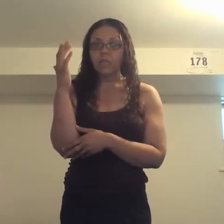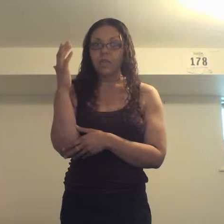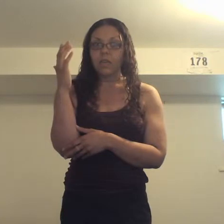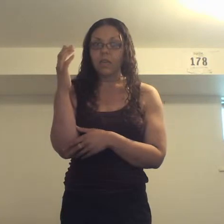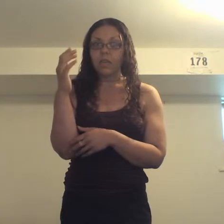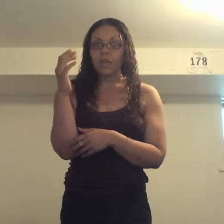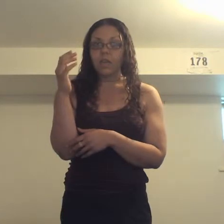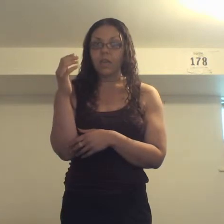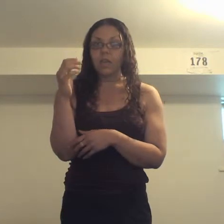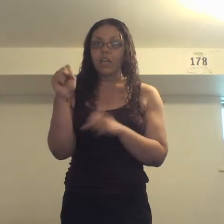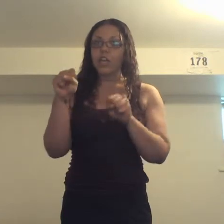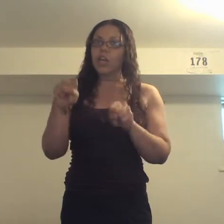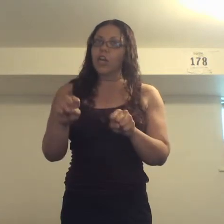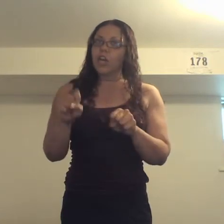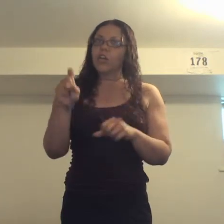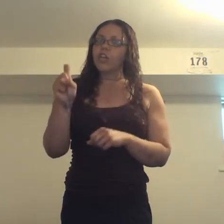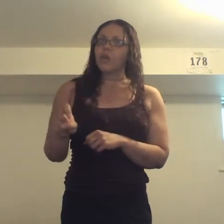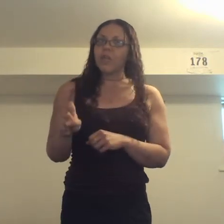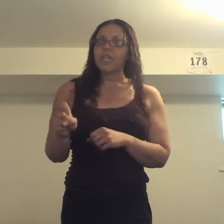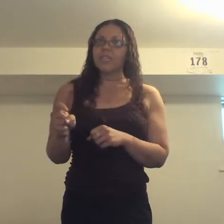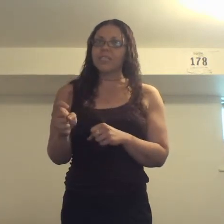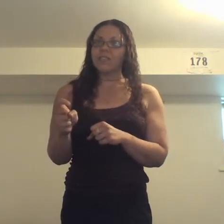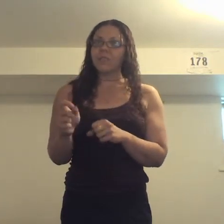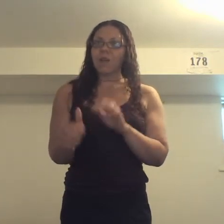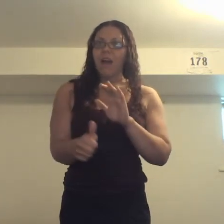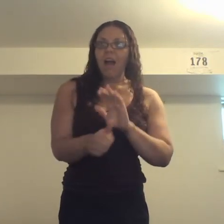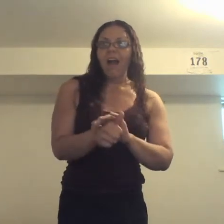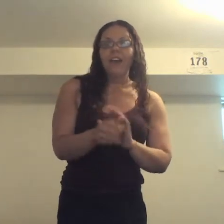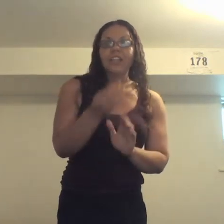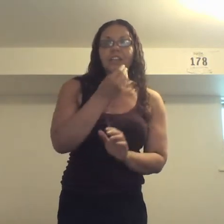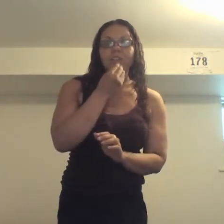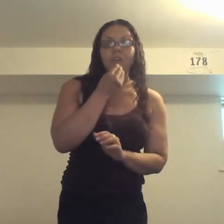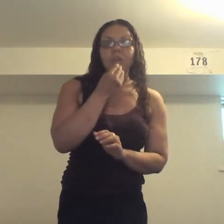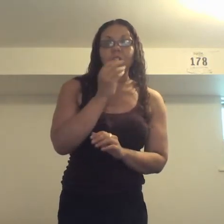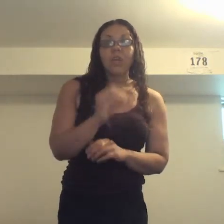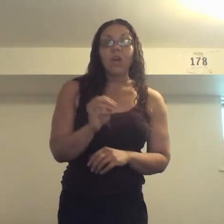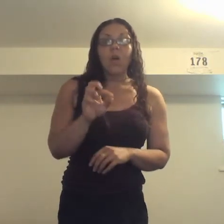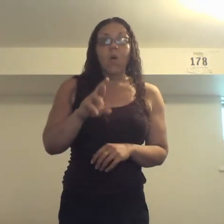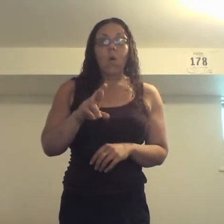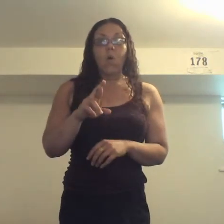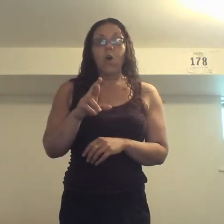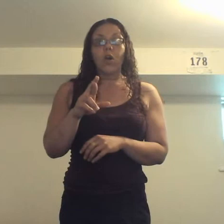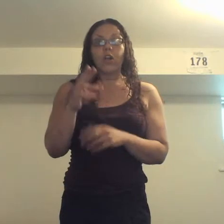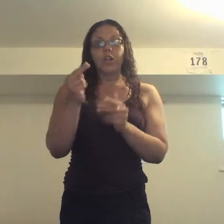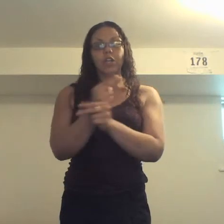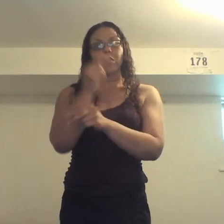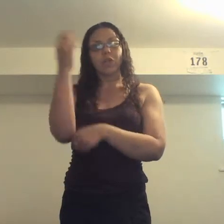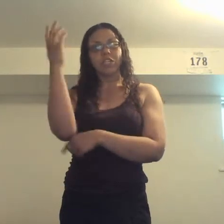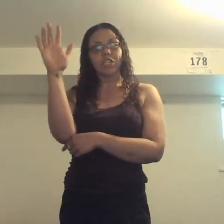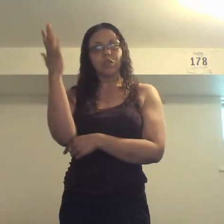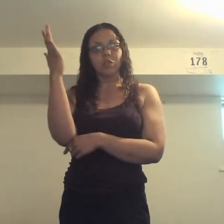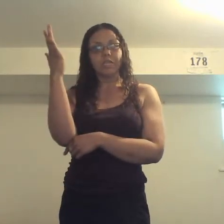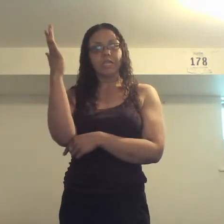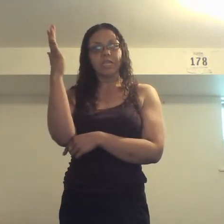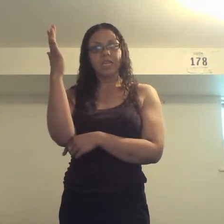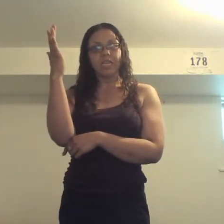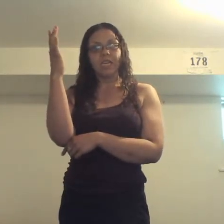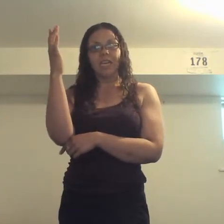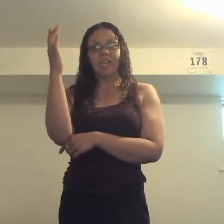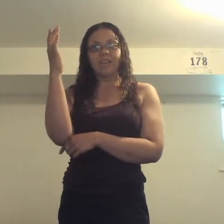air each evening. So those are some things to consider when doing a trip. But the biggest thing